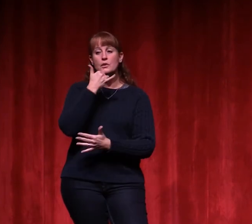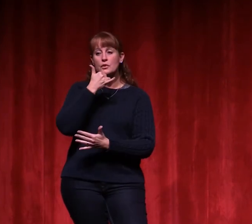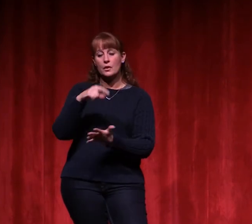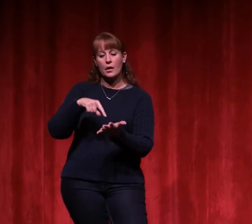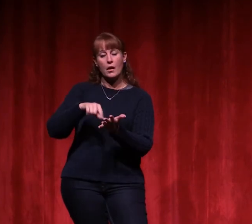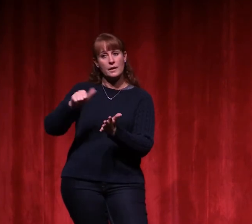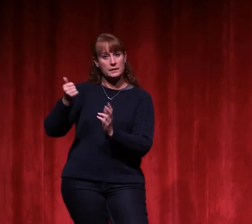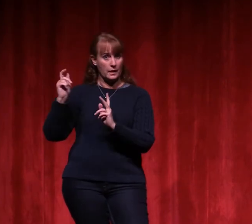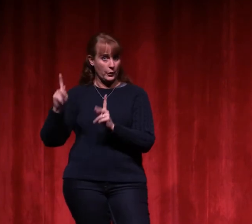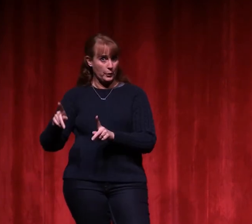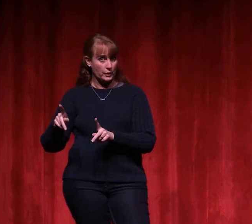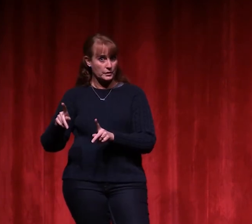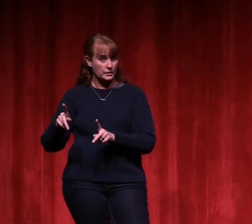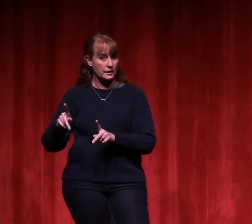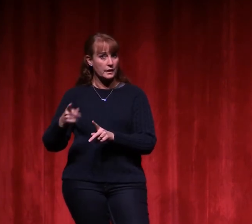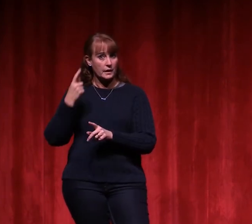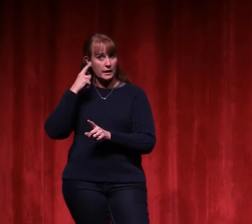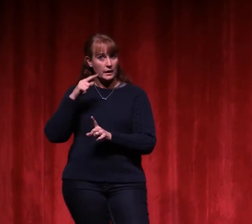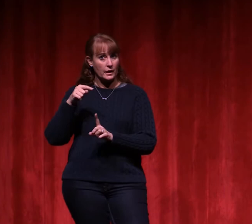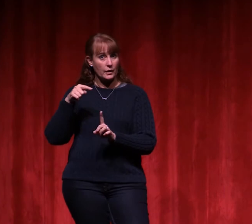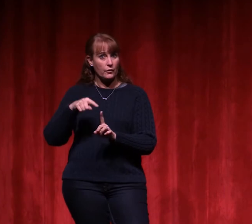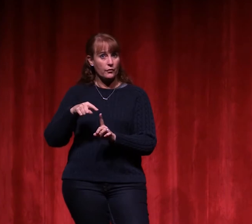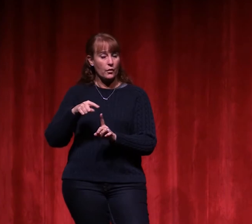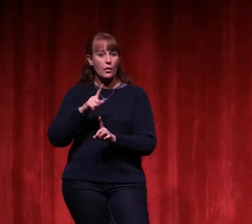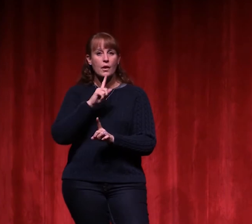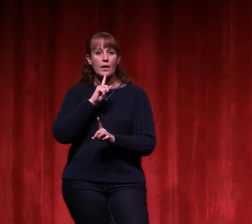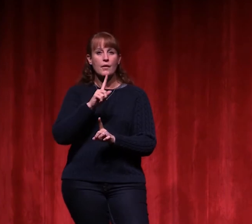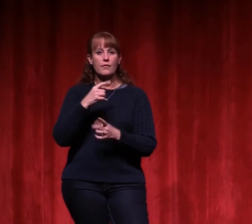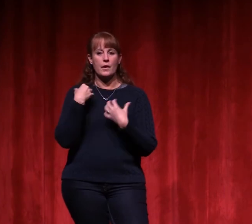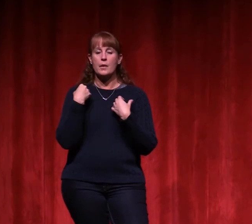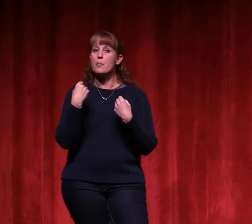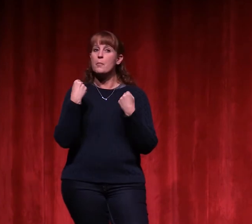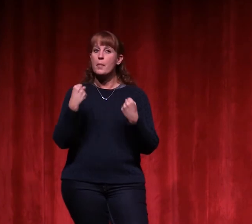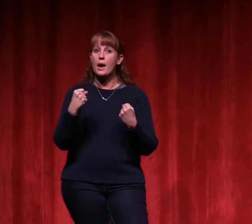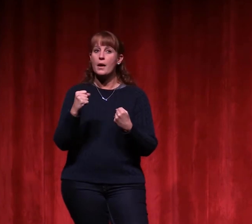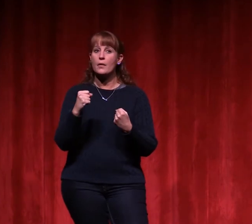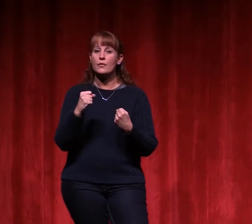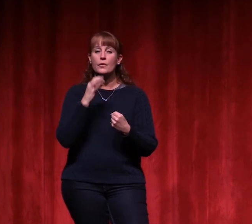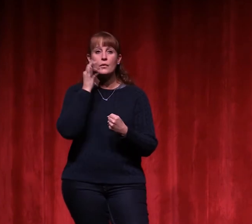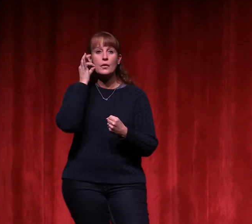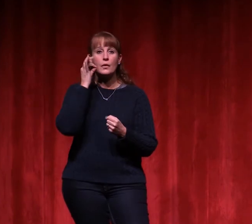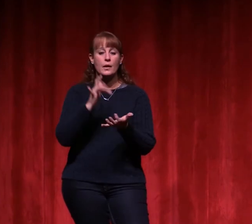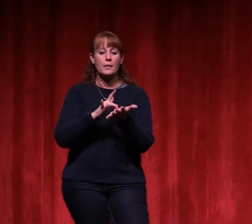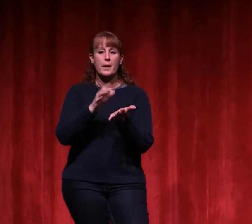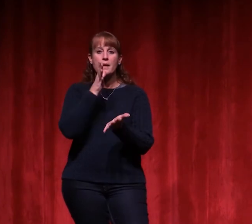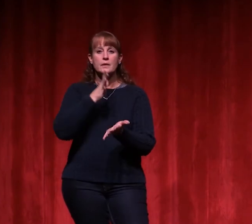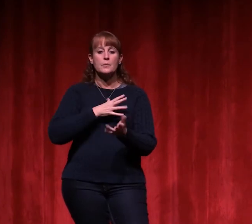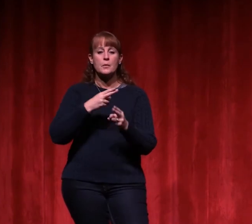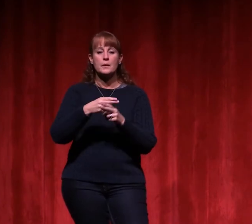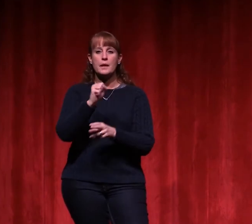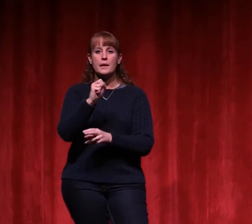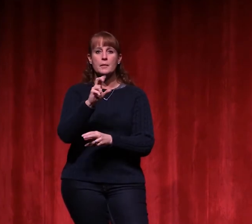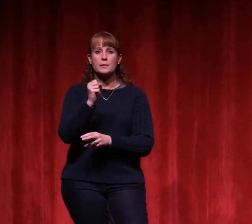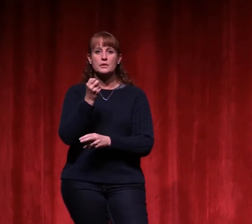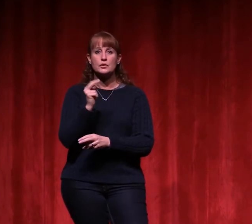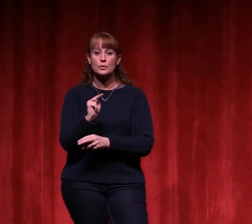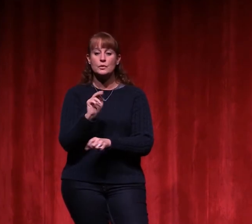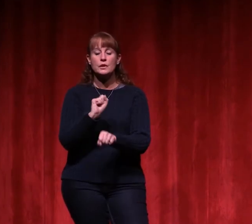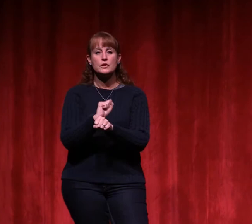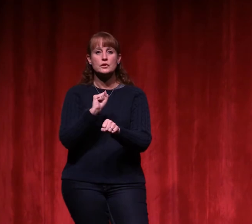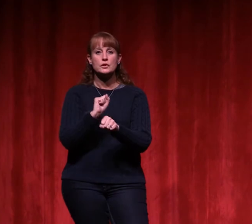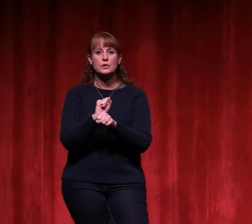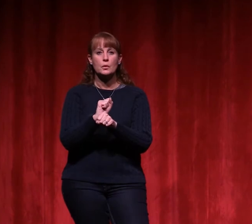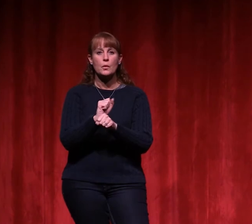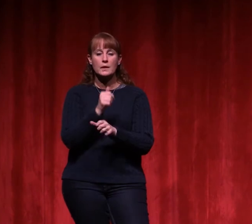this number. It belongs to a very powerful Lakota medicine woman named Susan, and she works behind